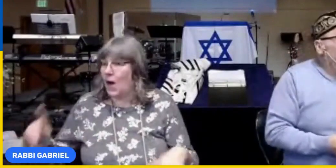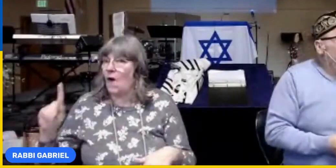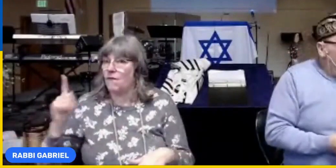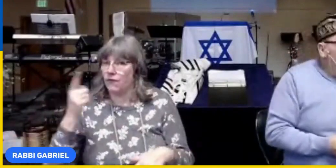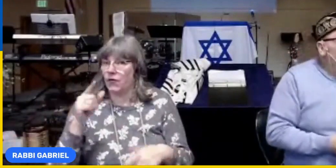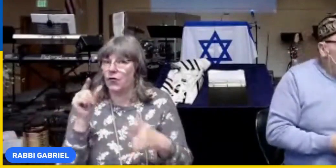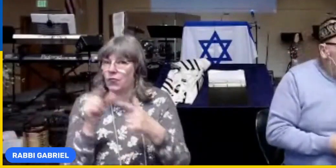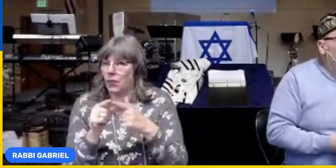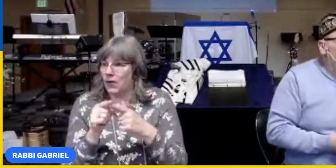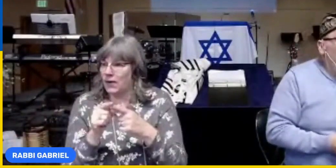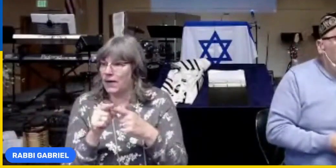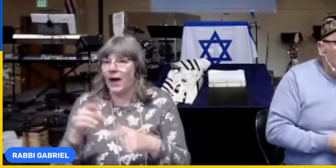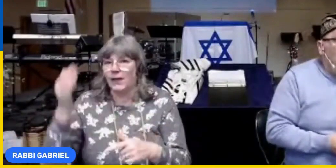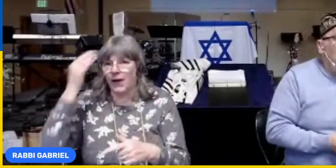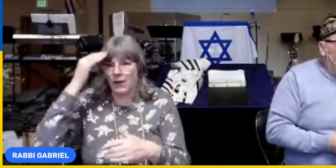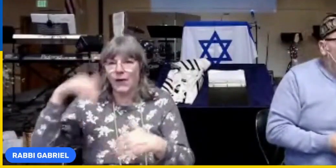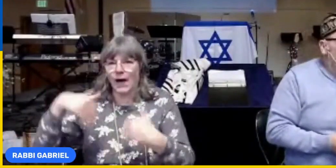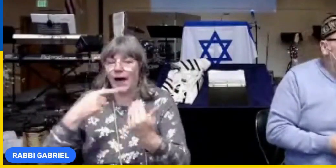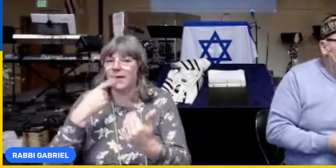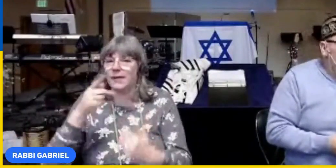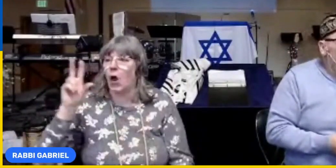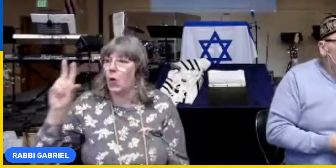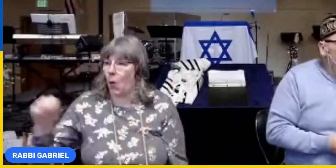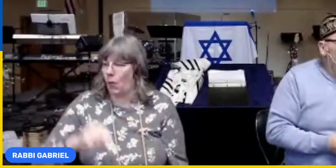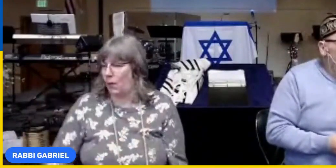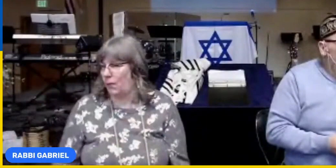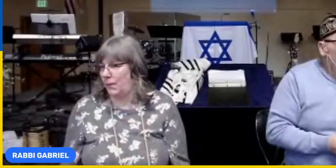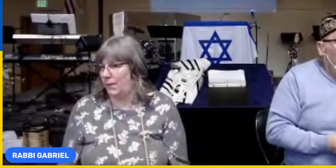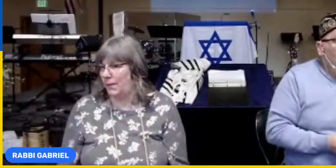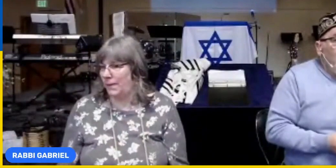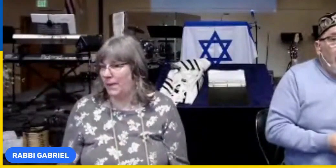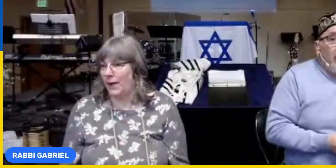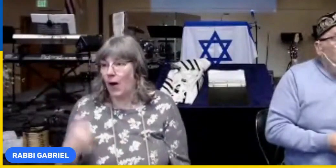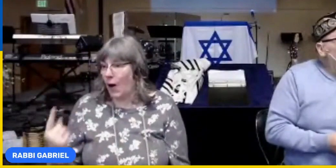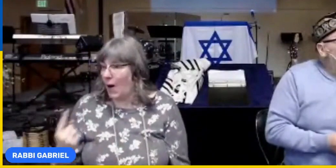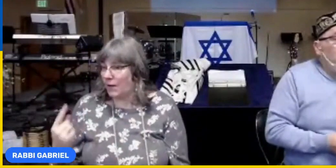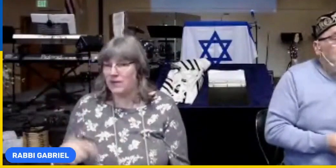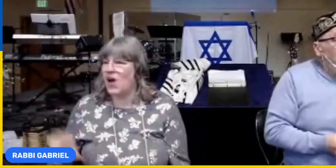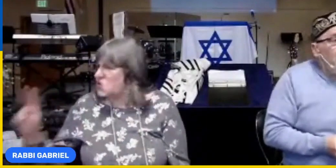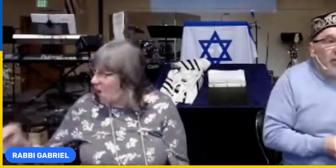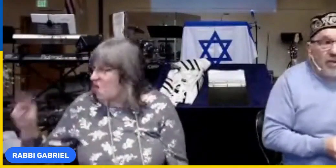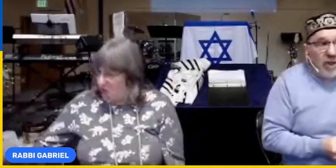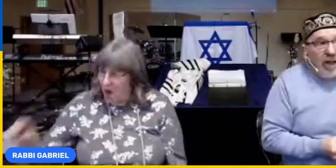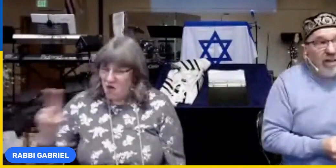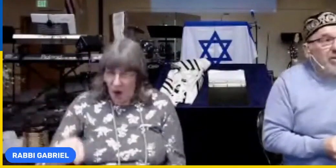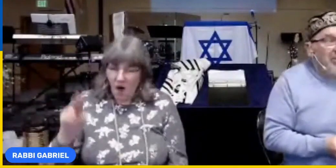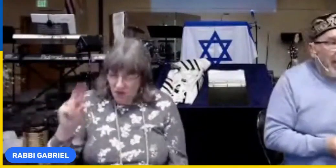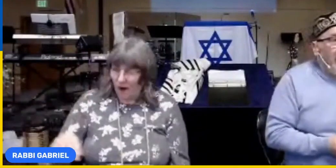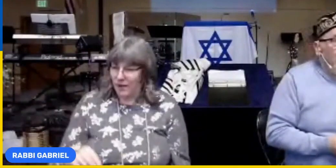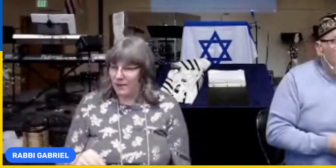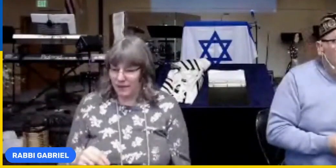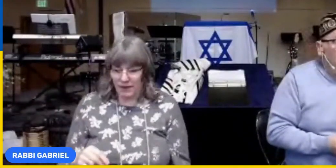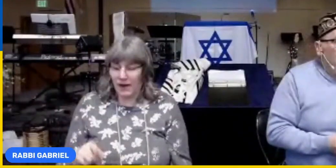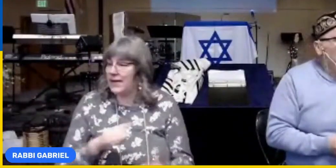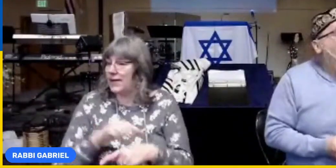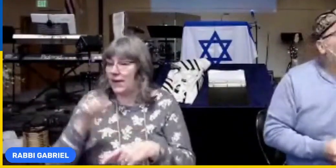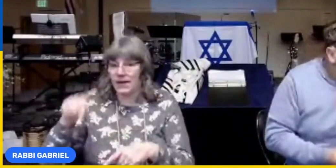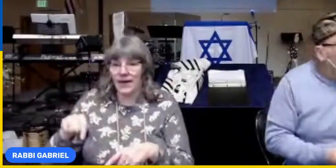You know, you have to teach him, but you have to teach him to agree with you. You don't have to teach a child to